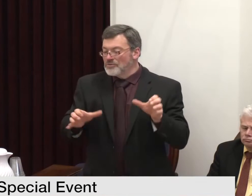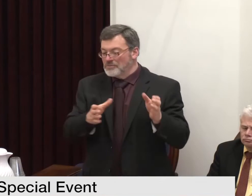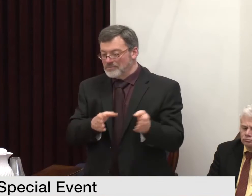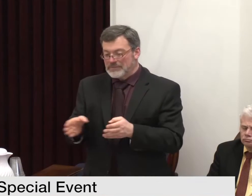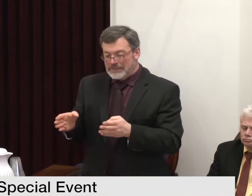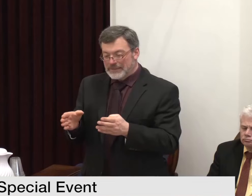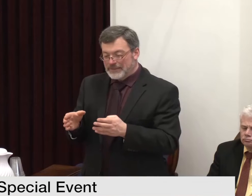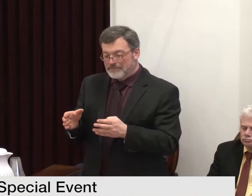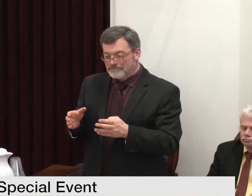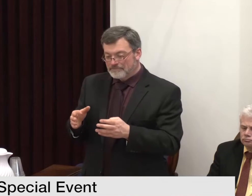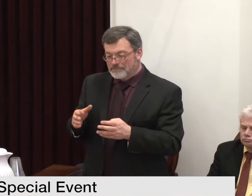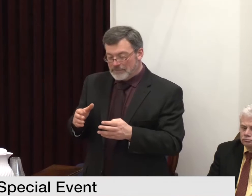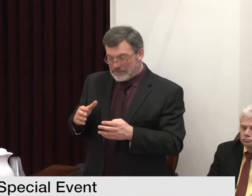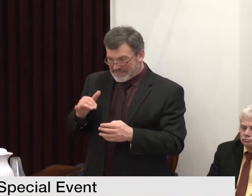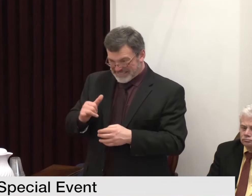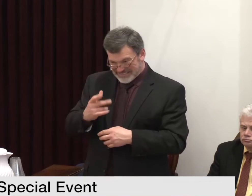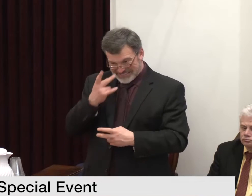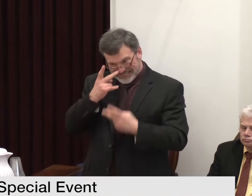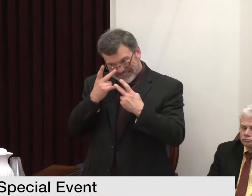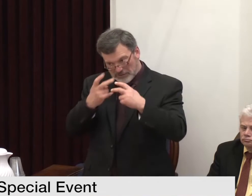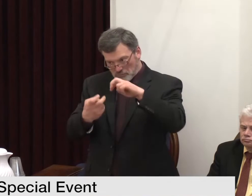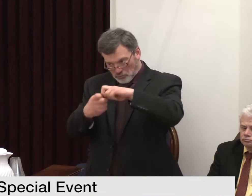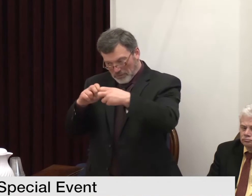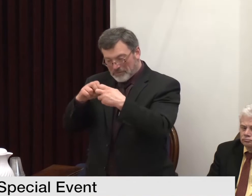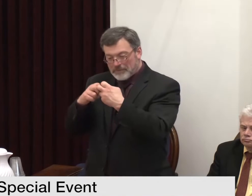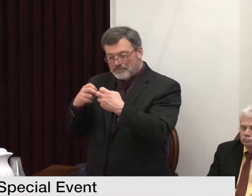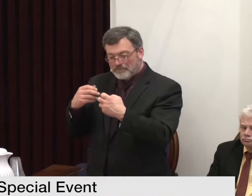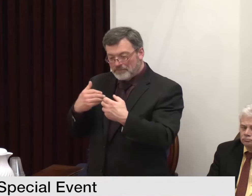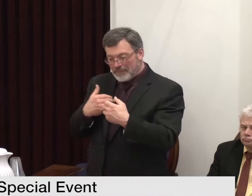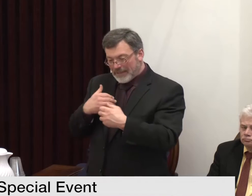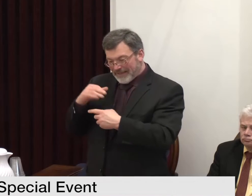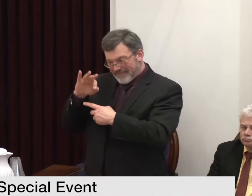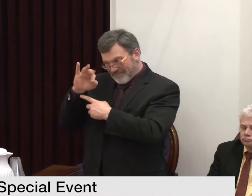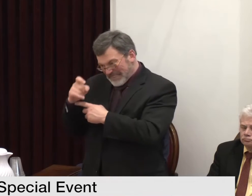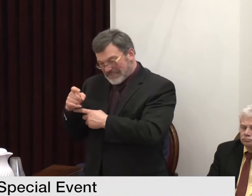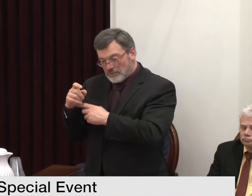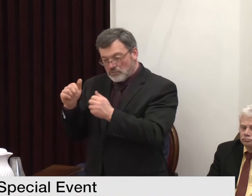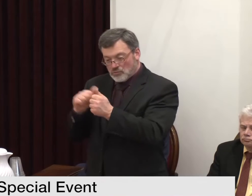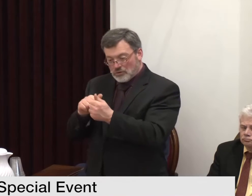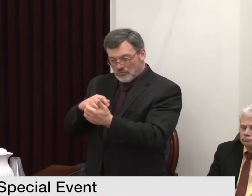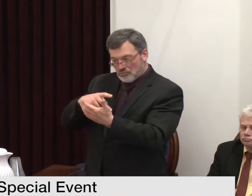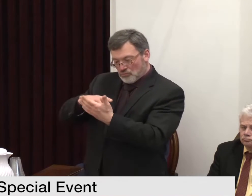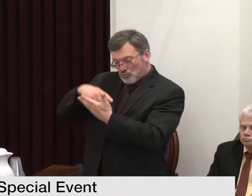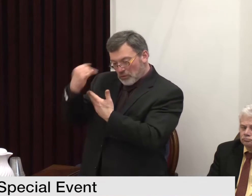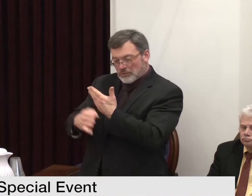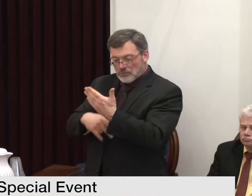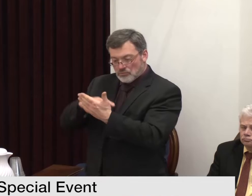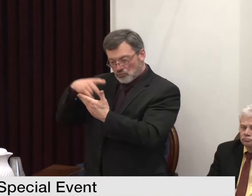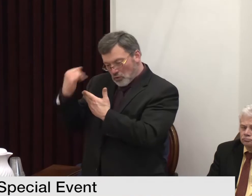strategic project-by-project approach is the best way to make progress on both.